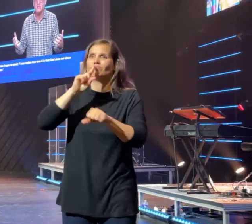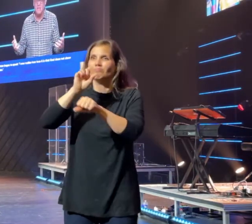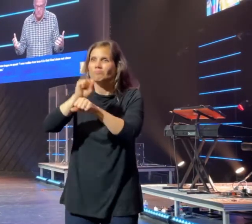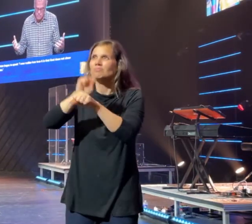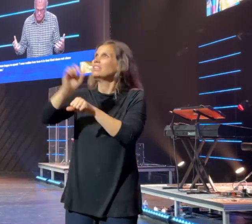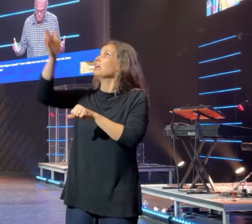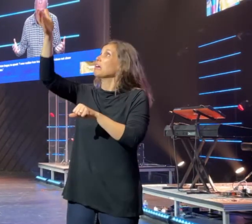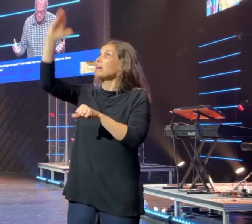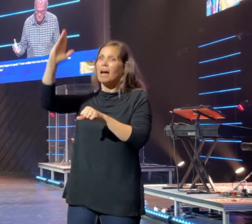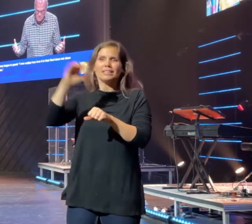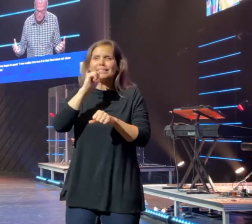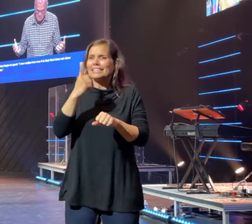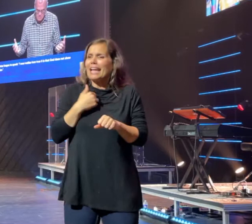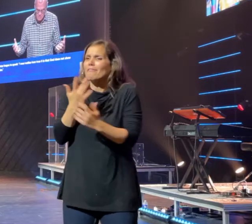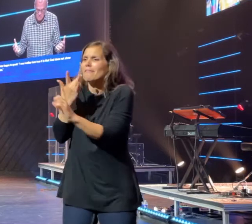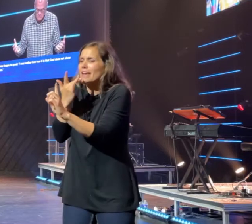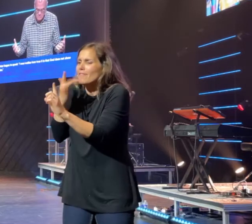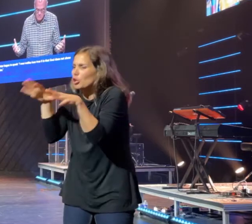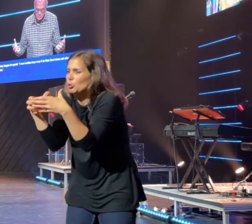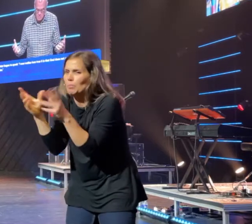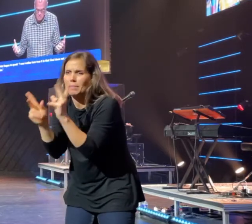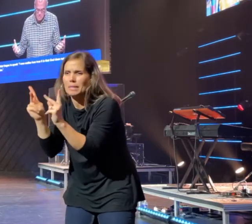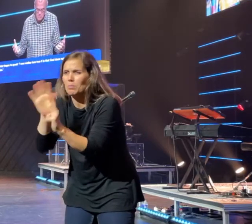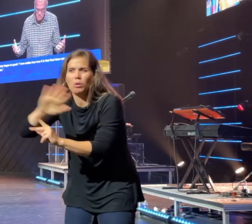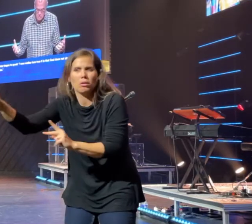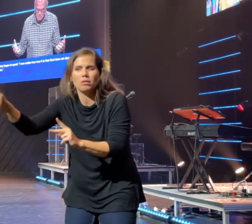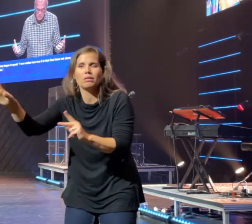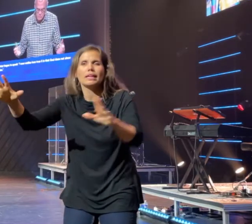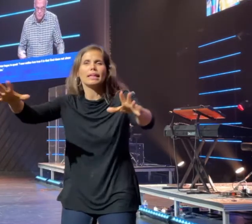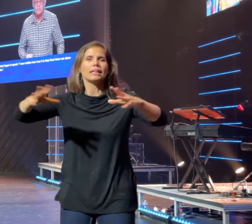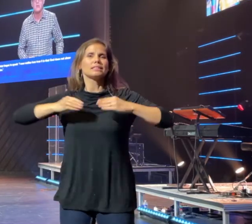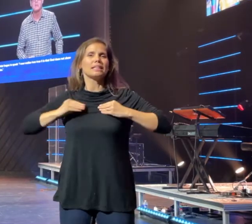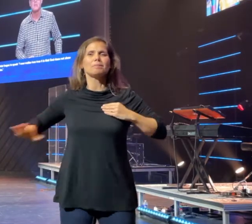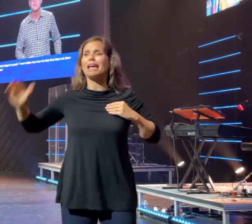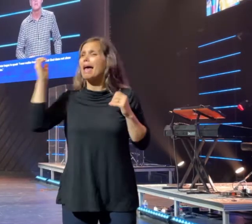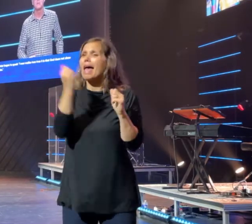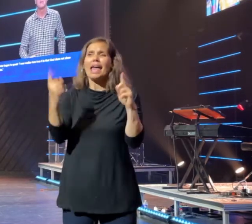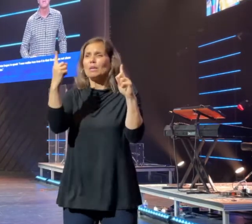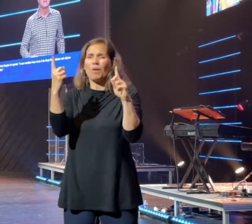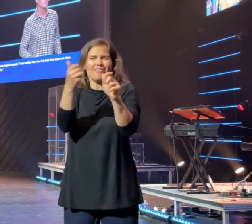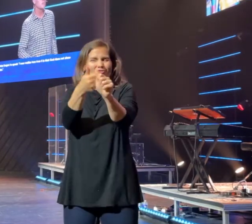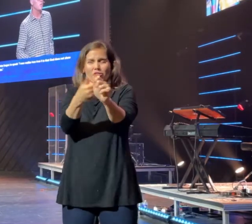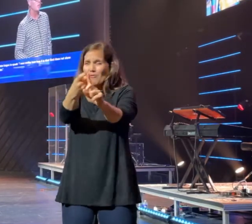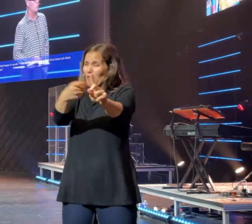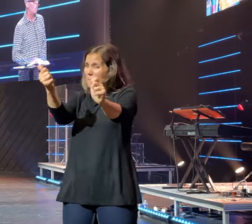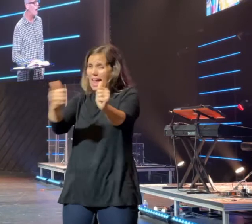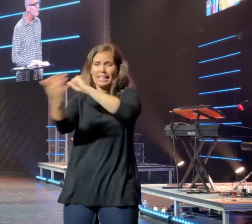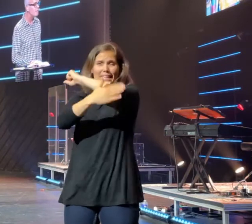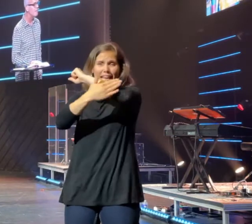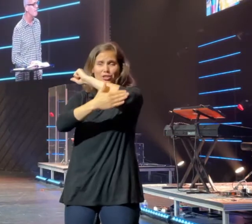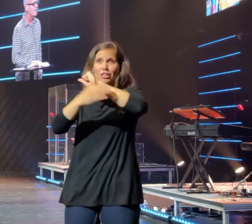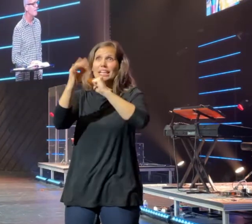does not show favoritism, but accepts from every nation the one who fears him and does what is right.